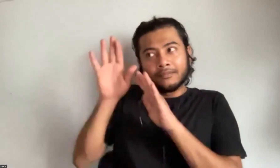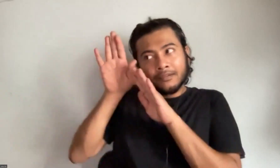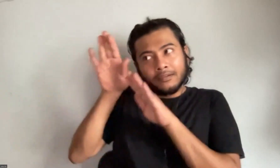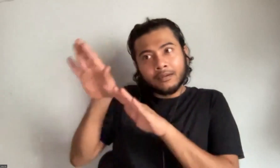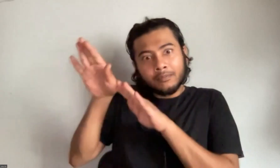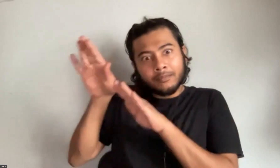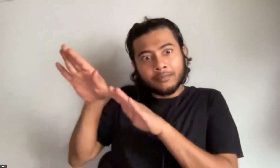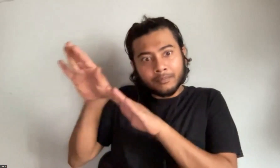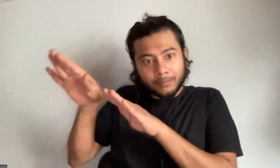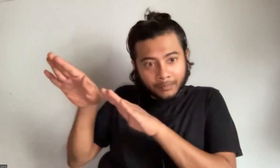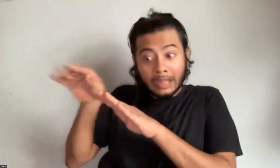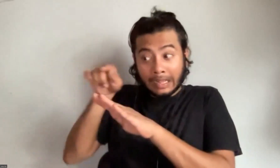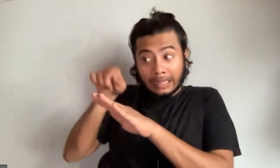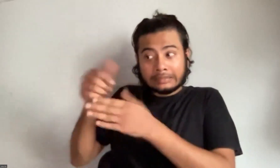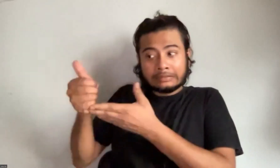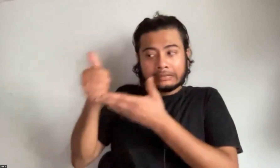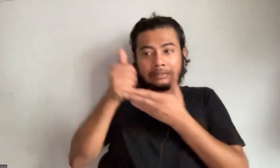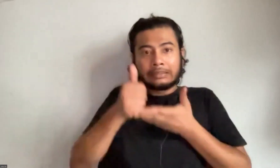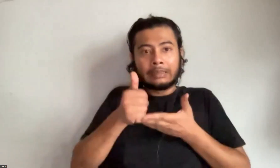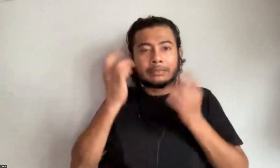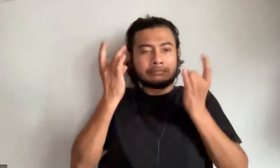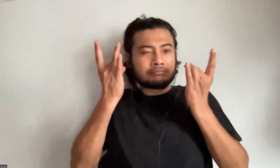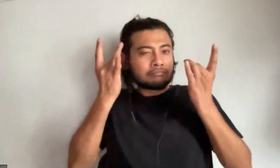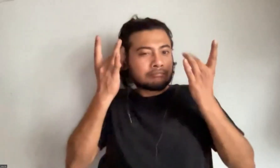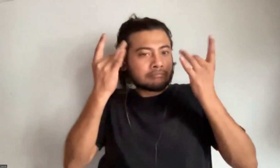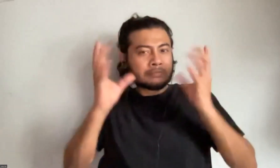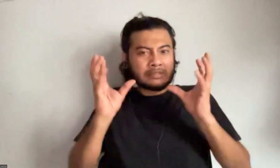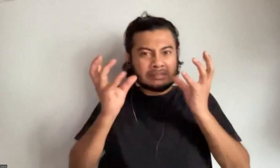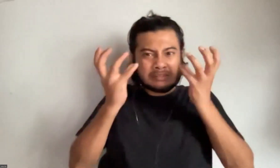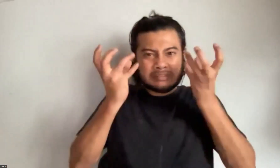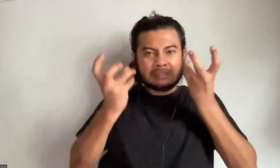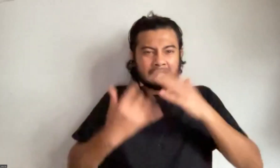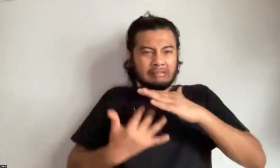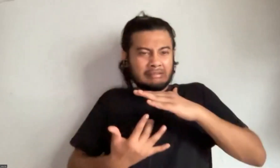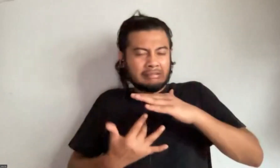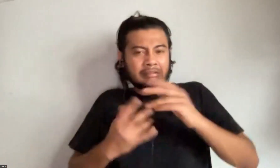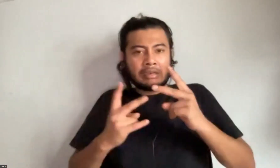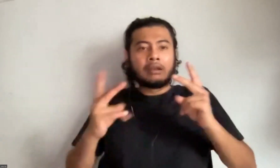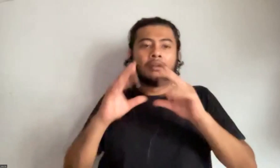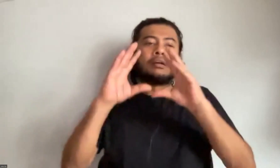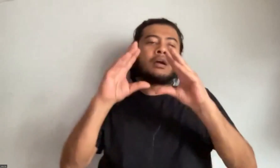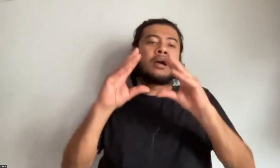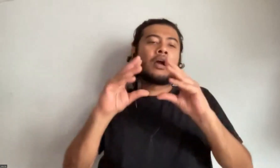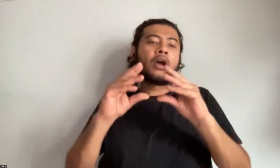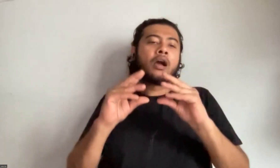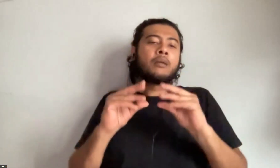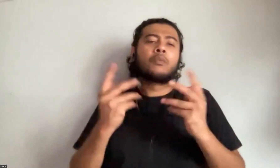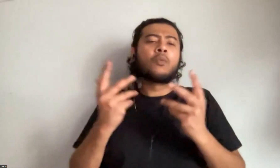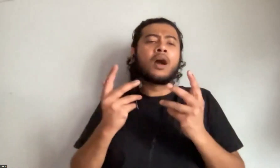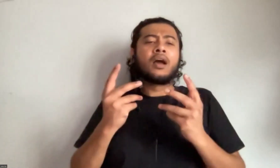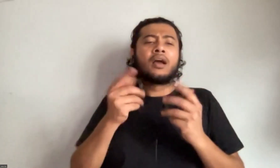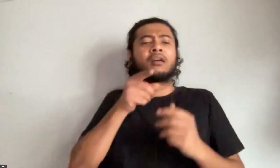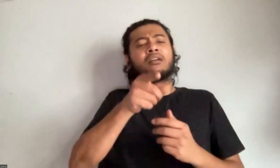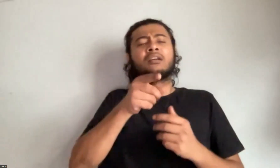frustrated in your life because you have 100% surrendered to Krishna. That whatever is happening in my life is